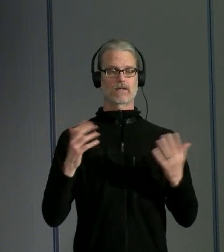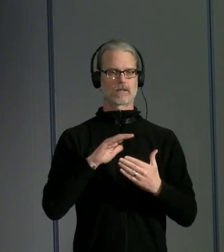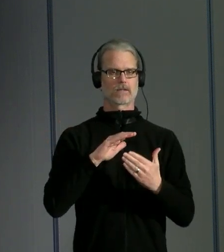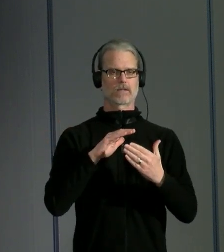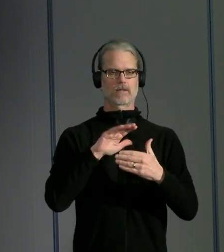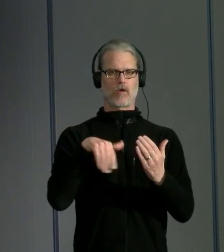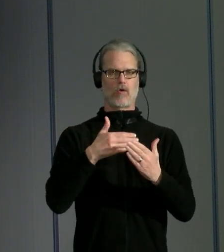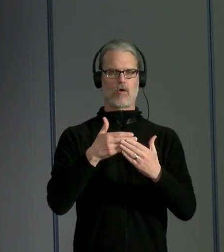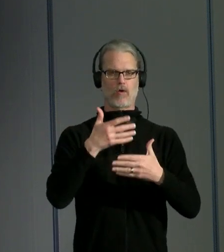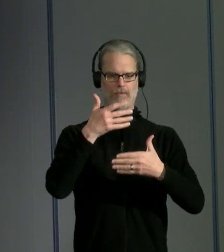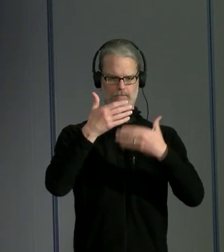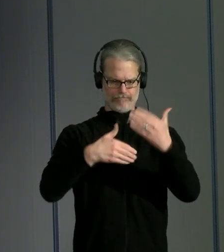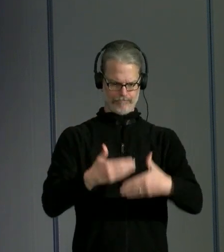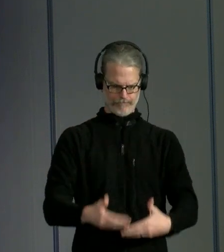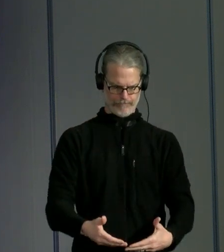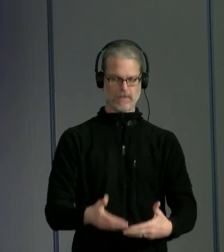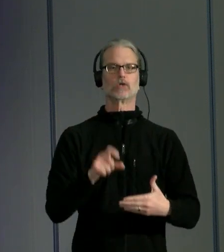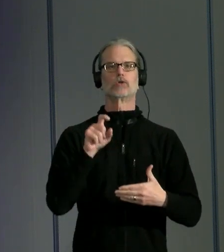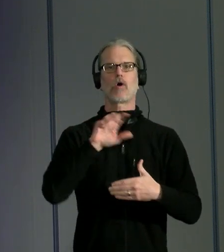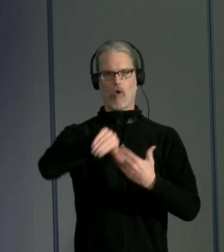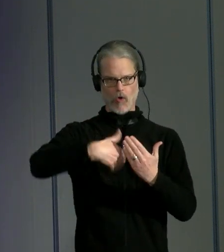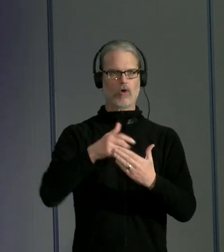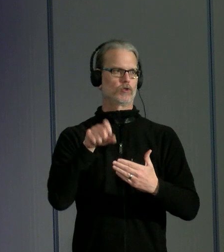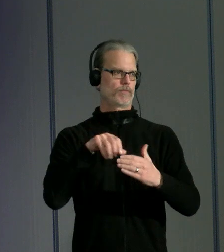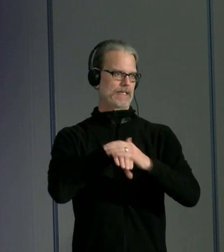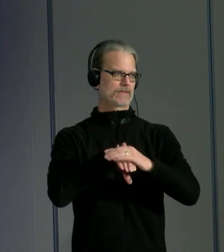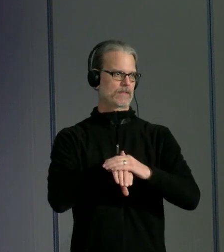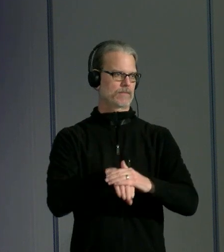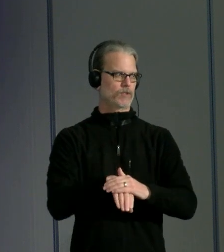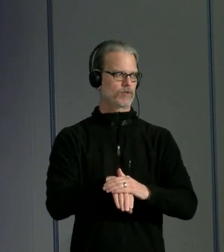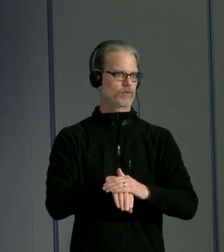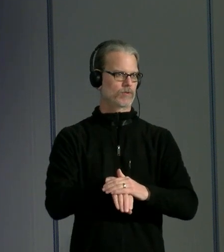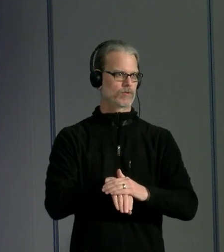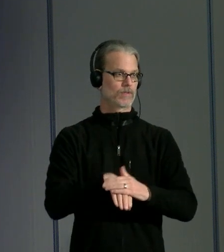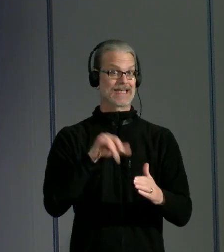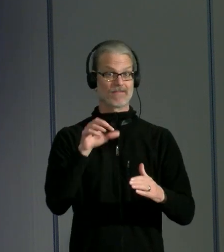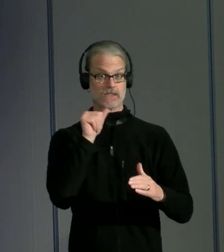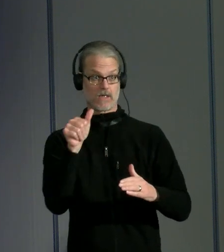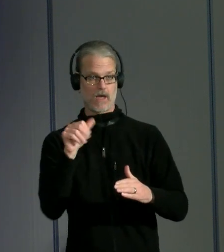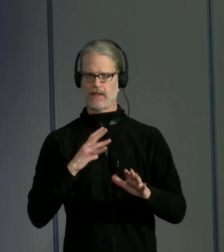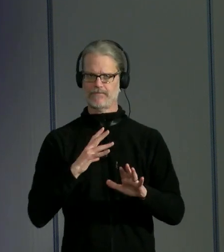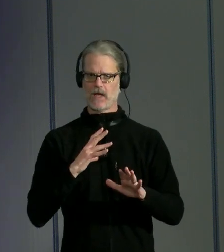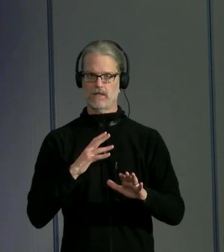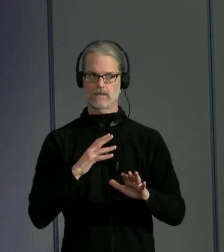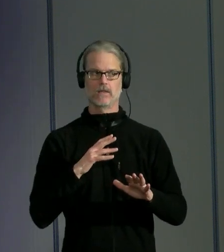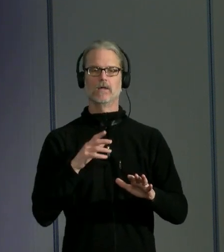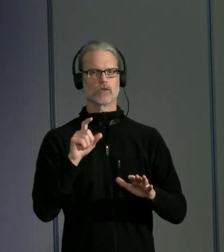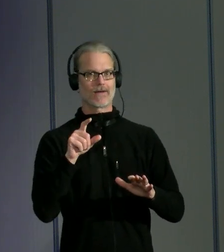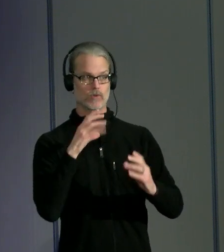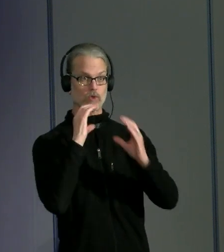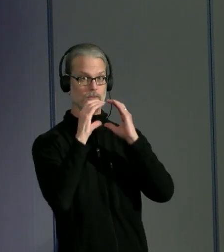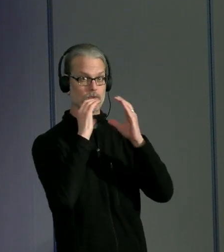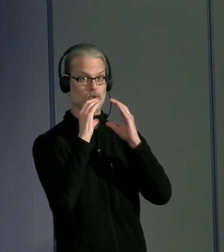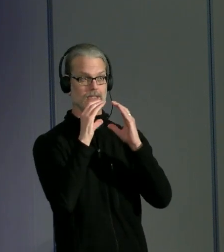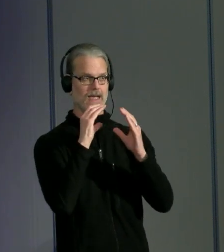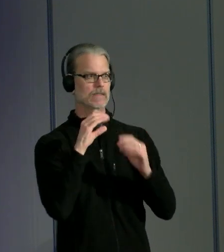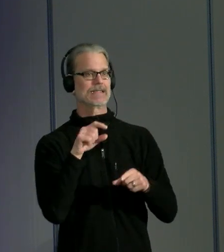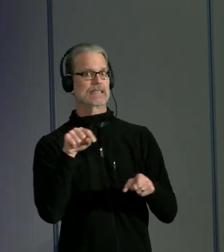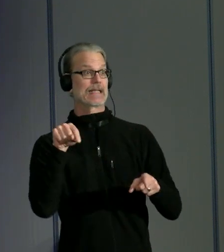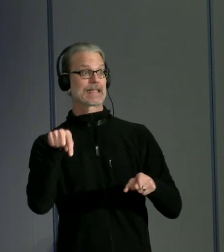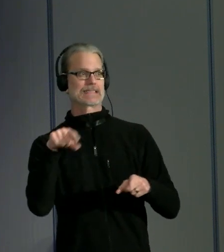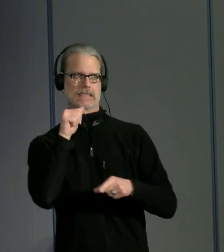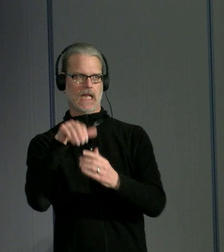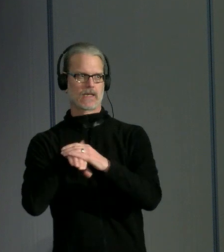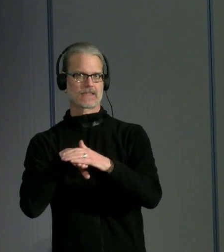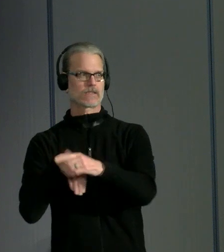accessible, and if it is not accessible, that could be okay, but you want to communicate that there might be an aspect that's not accessible. We don't